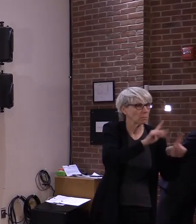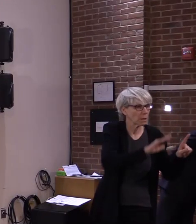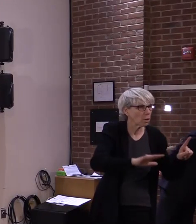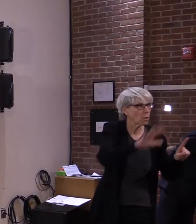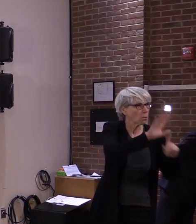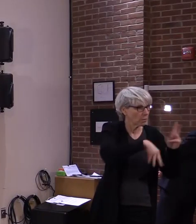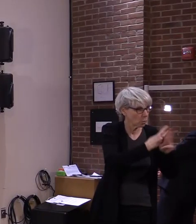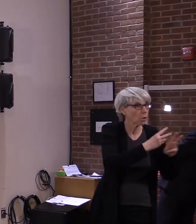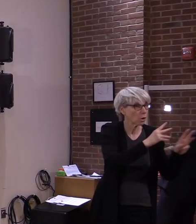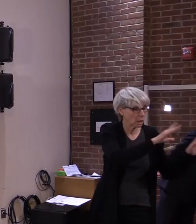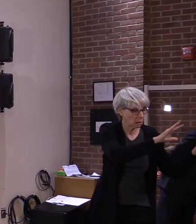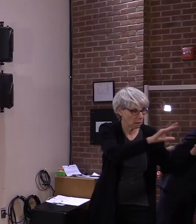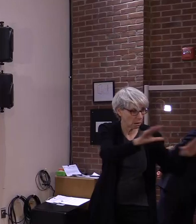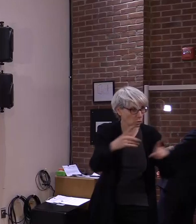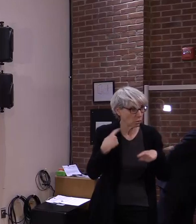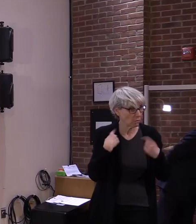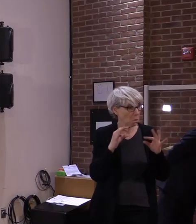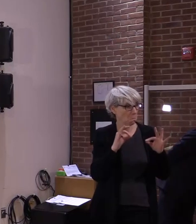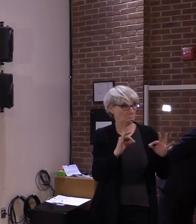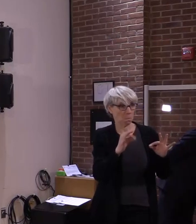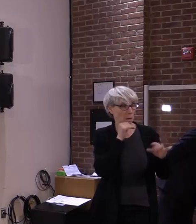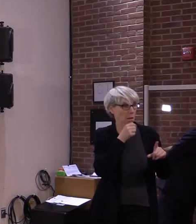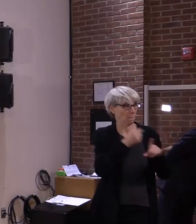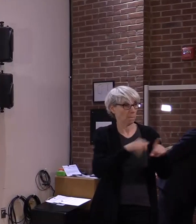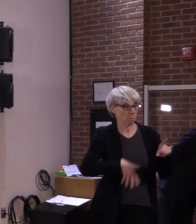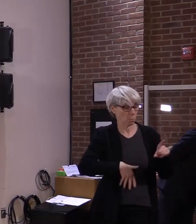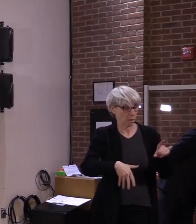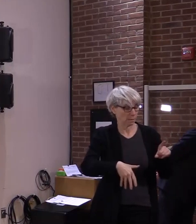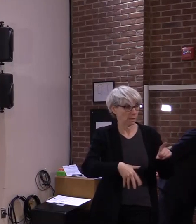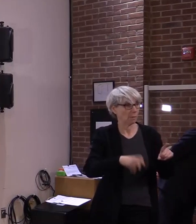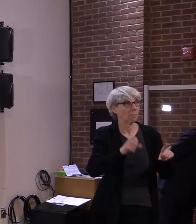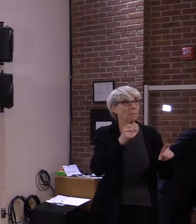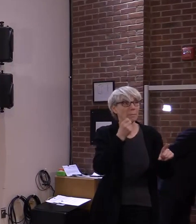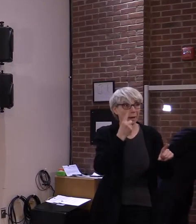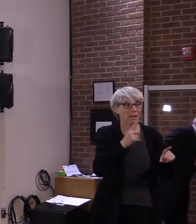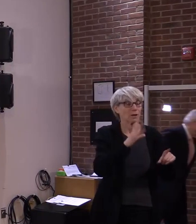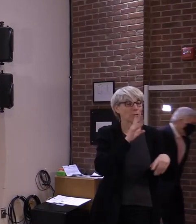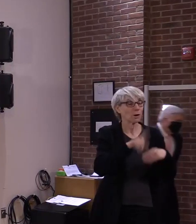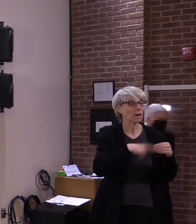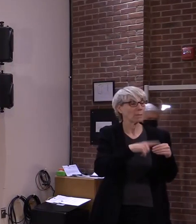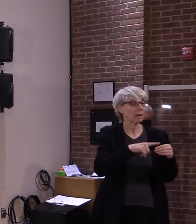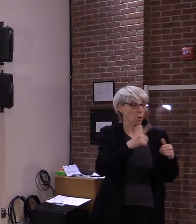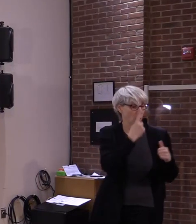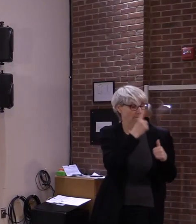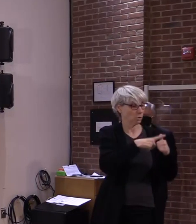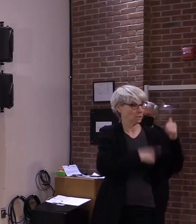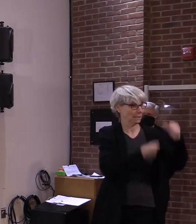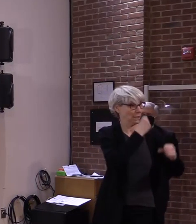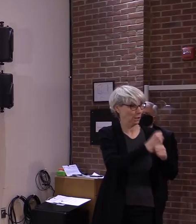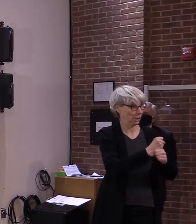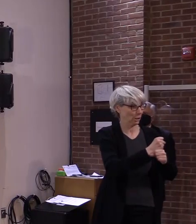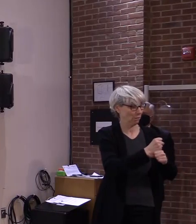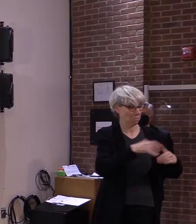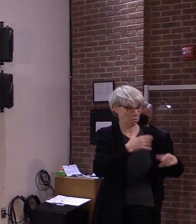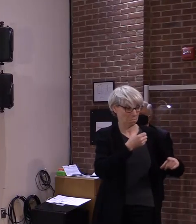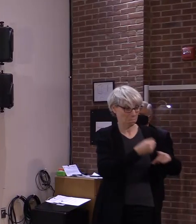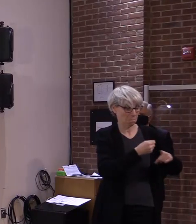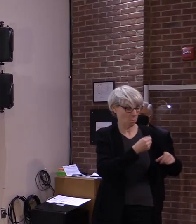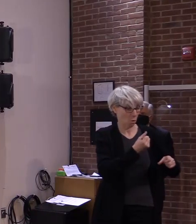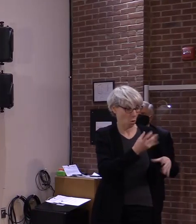time. But again, when you're talking future, you're usually talking more than months or a year. So have to